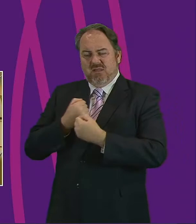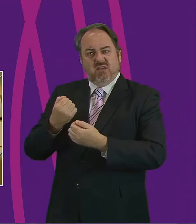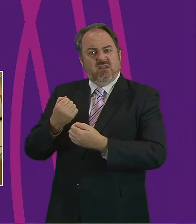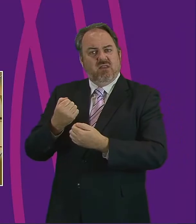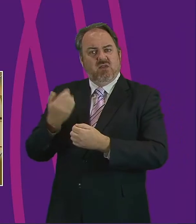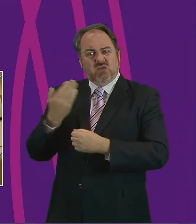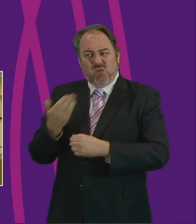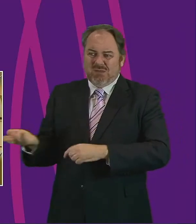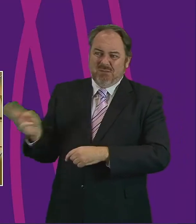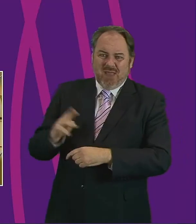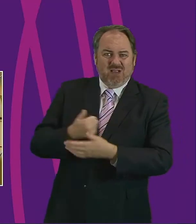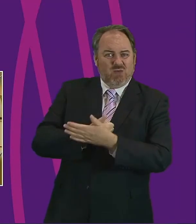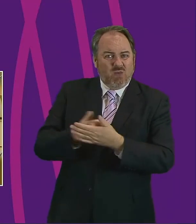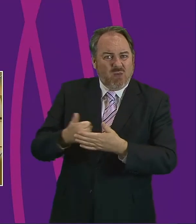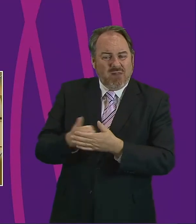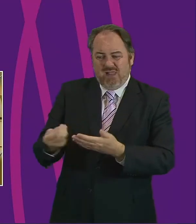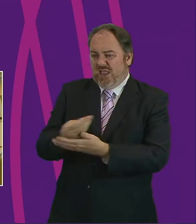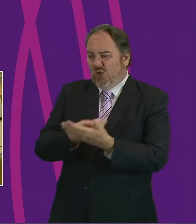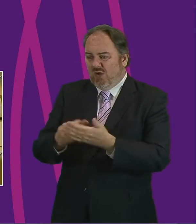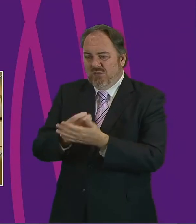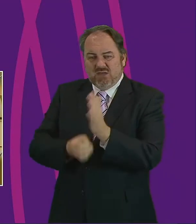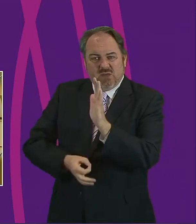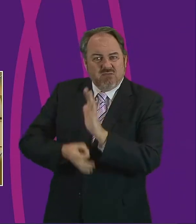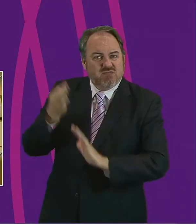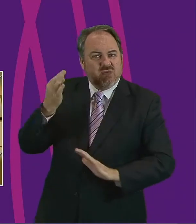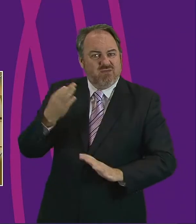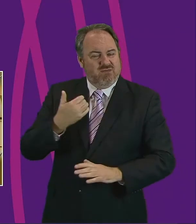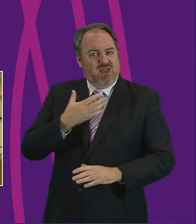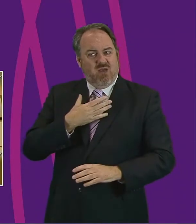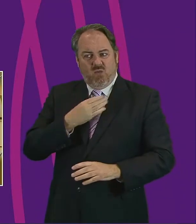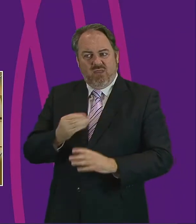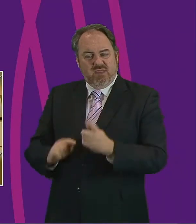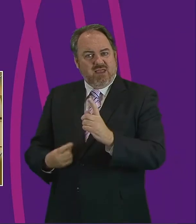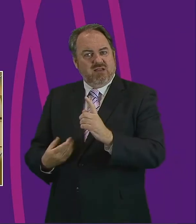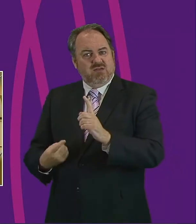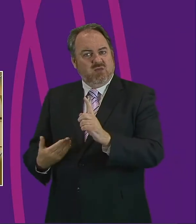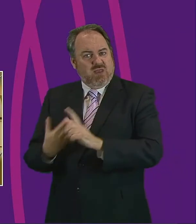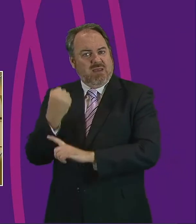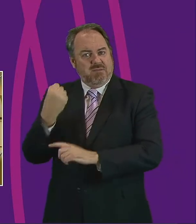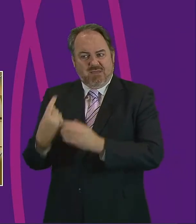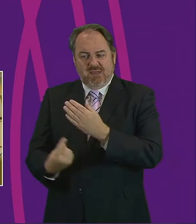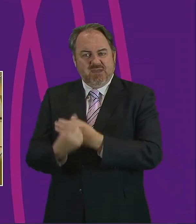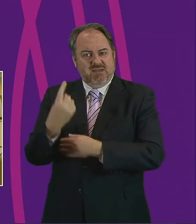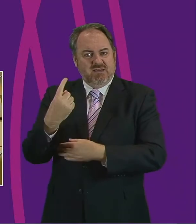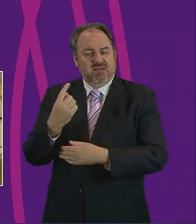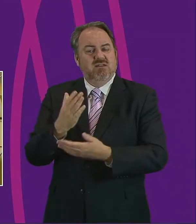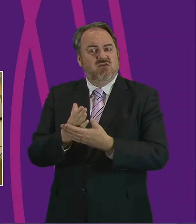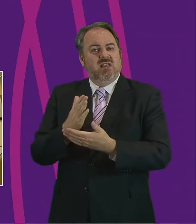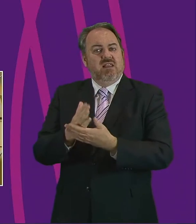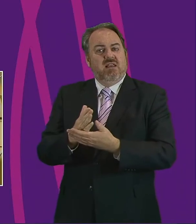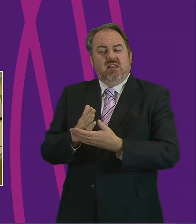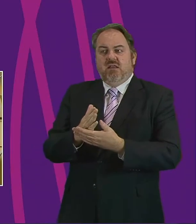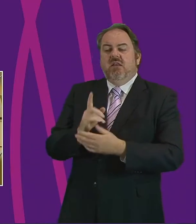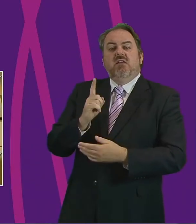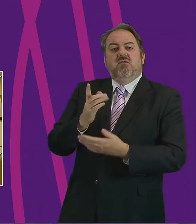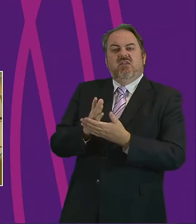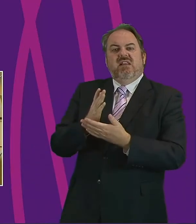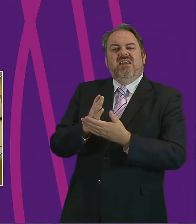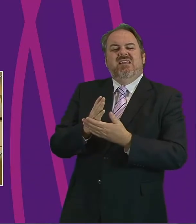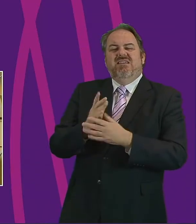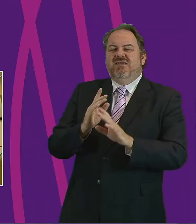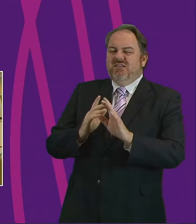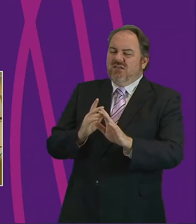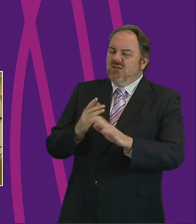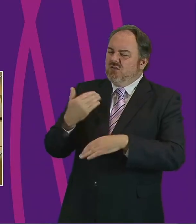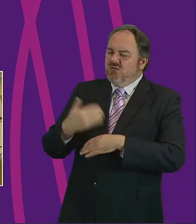as possible. But I also know that all of that has to be safe. We cannot have memories so short that we